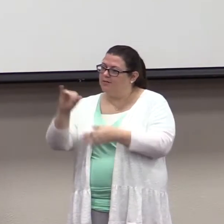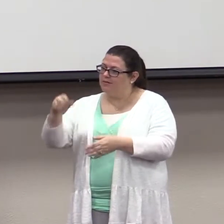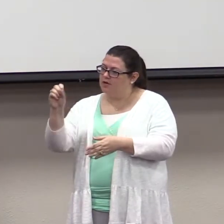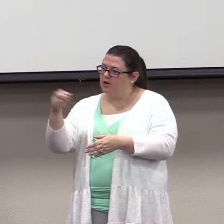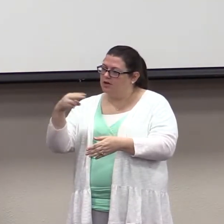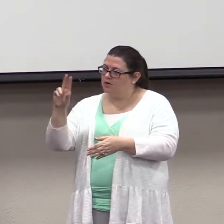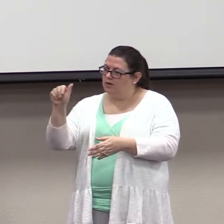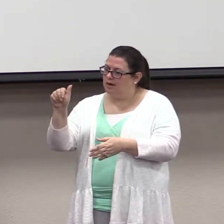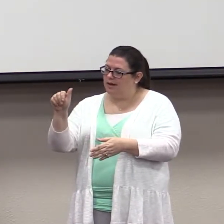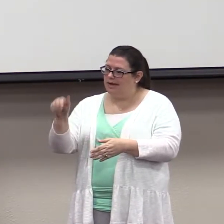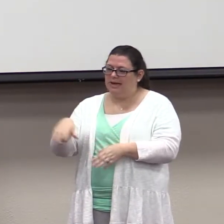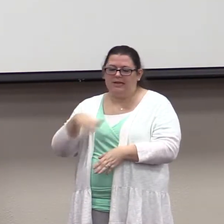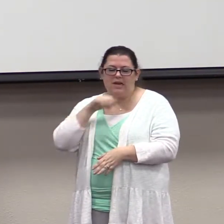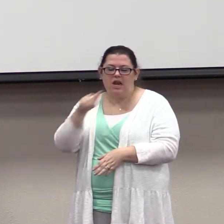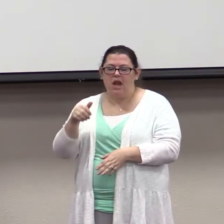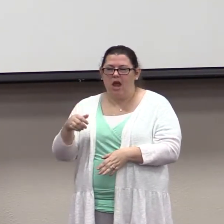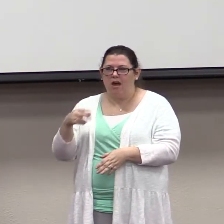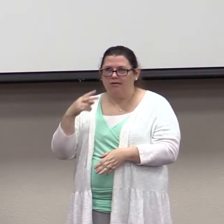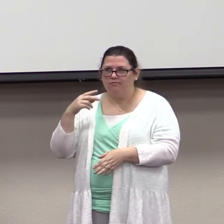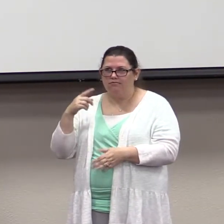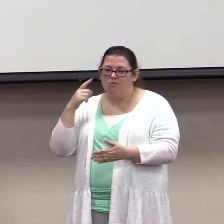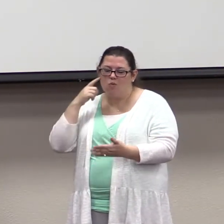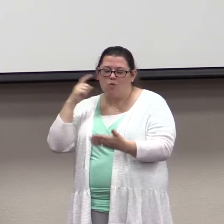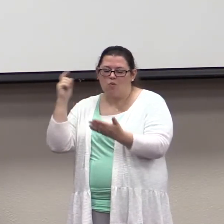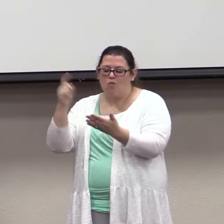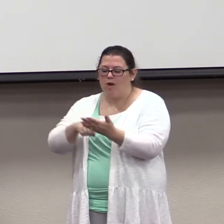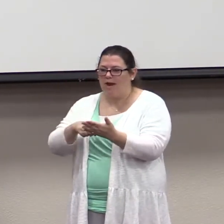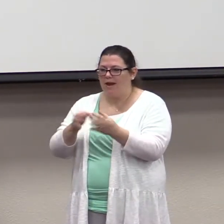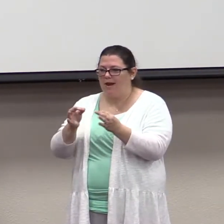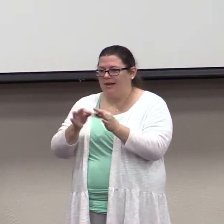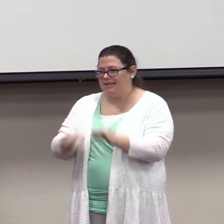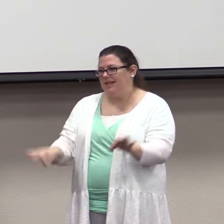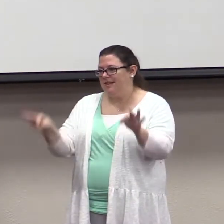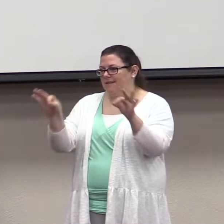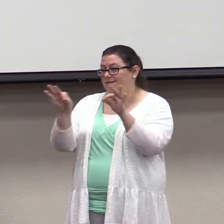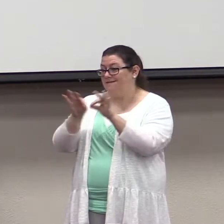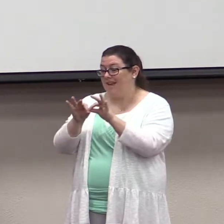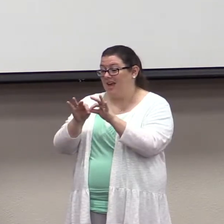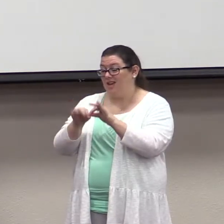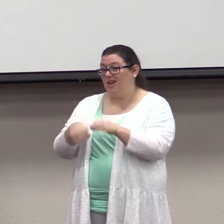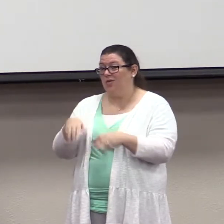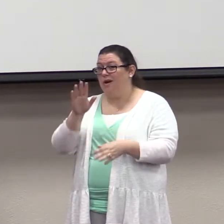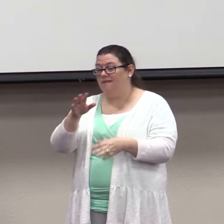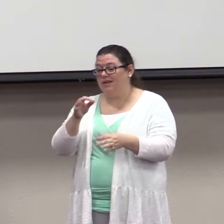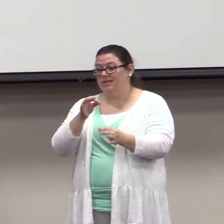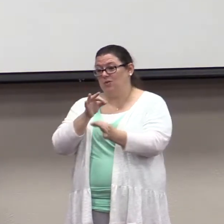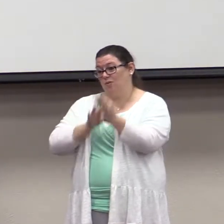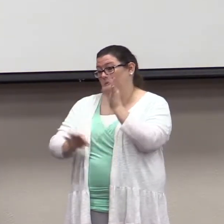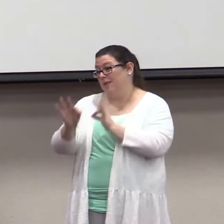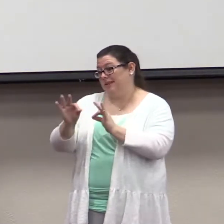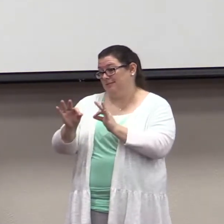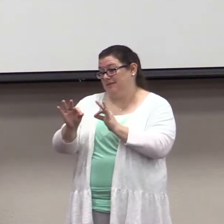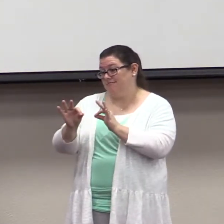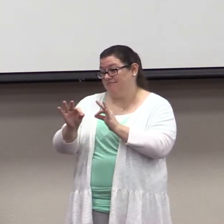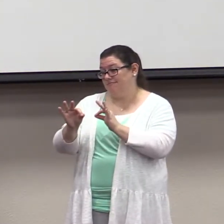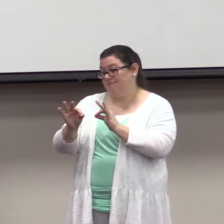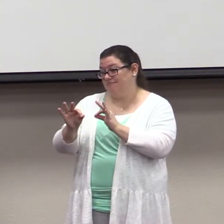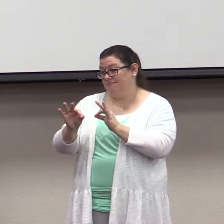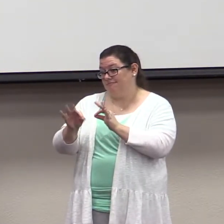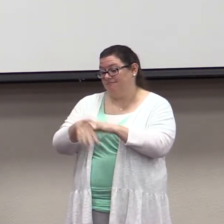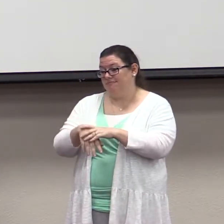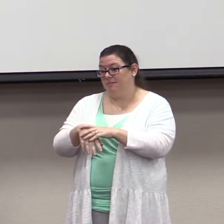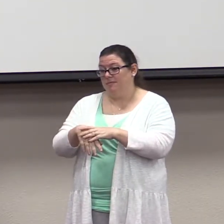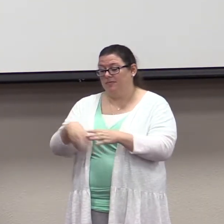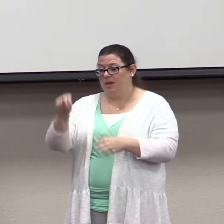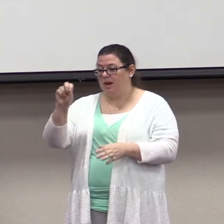he did not recognize the value of his replacement. Let's turn to Numbers 27, verses 15